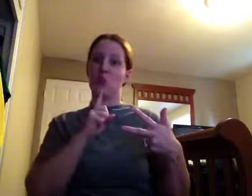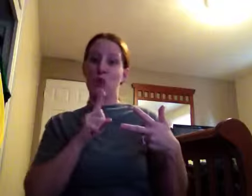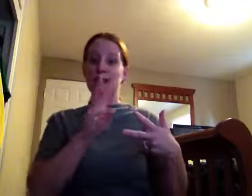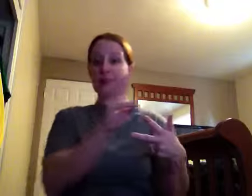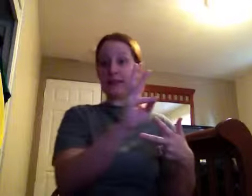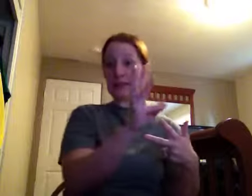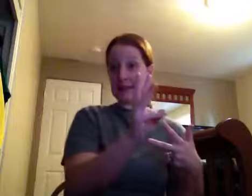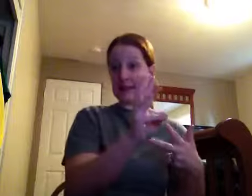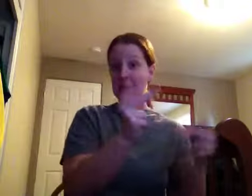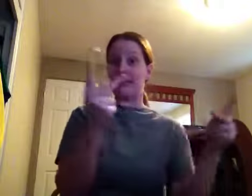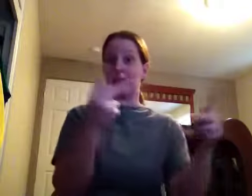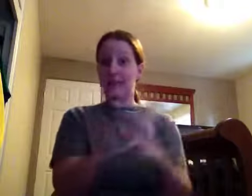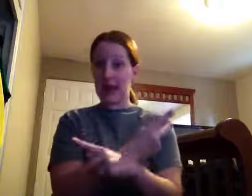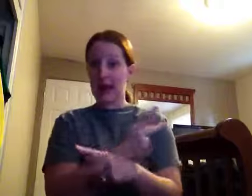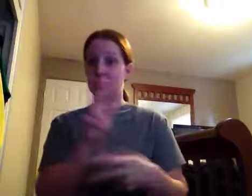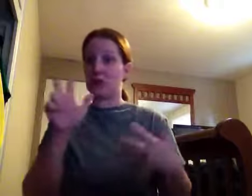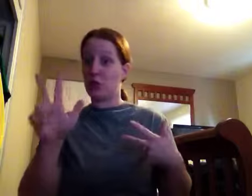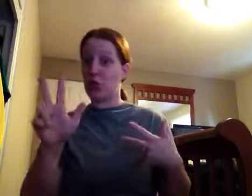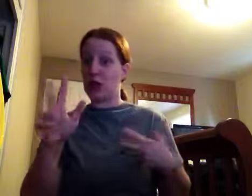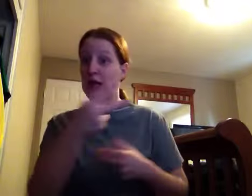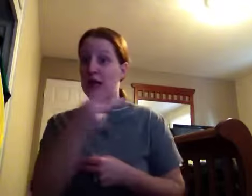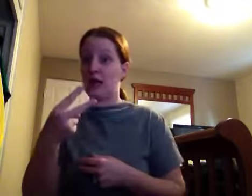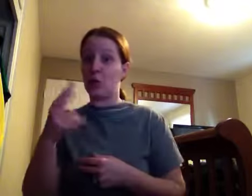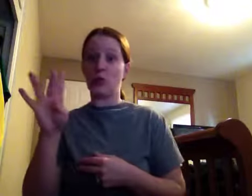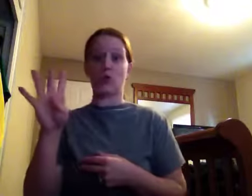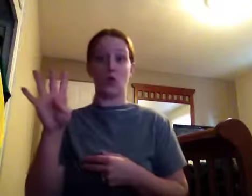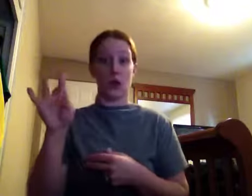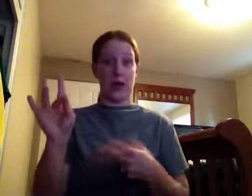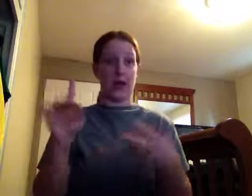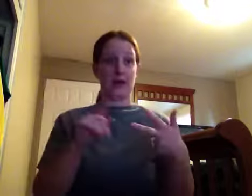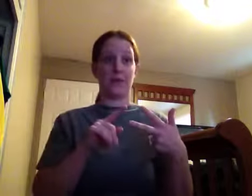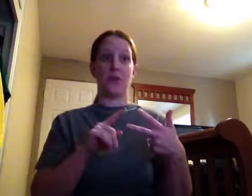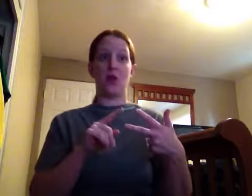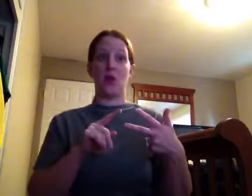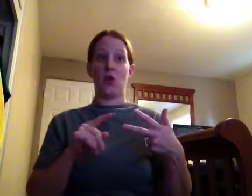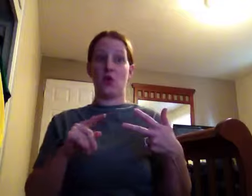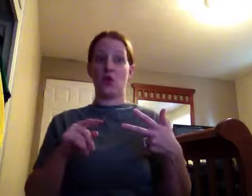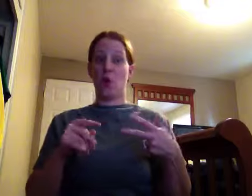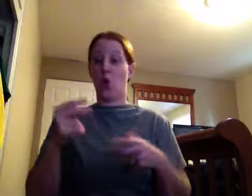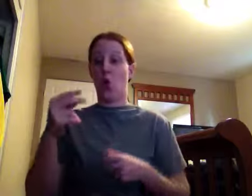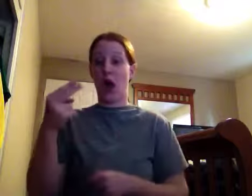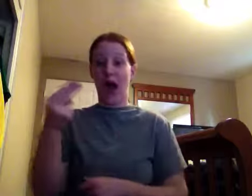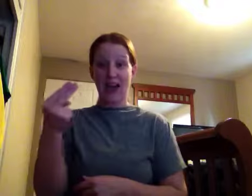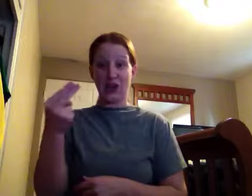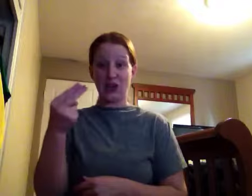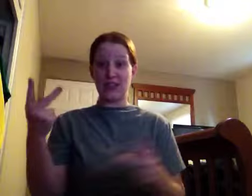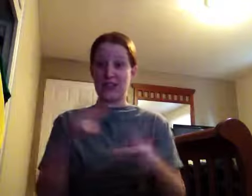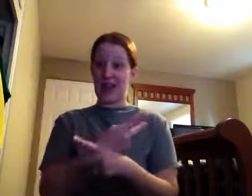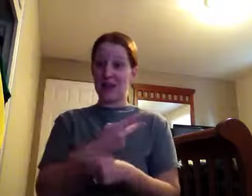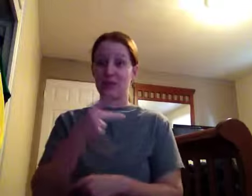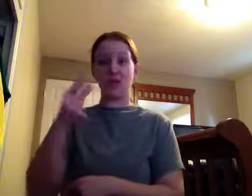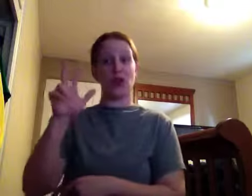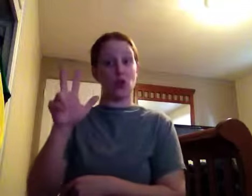is 48. And 3 times 1.01 grams in the periodic table is 3.03 grams for